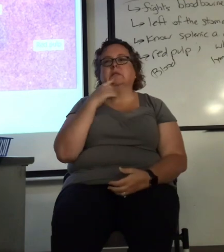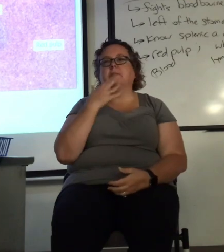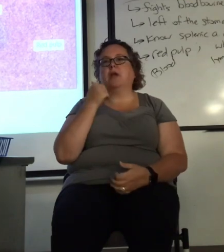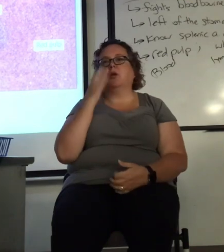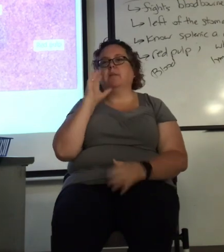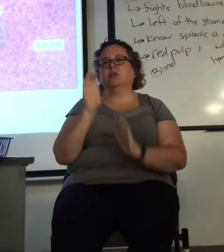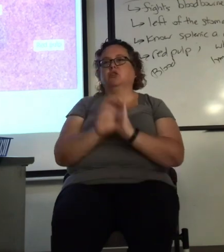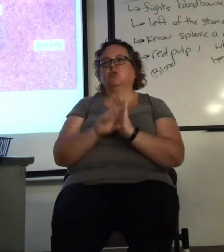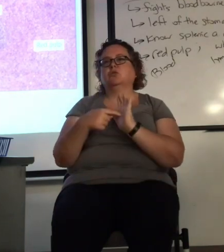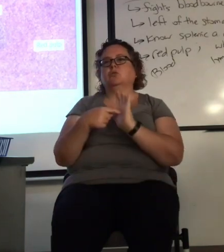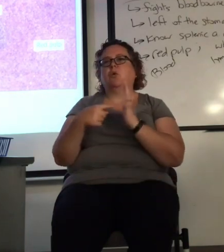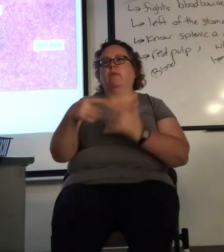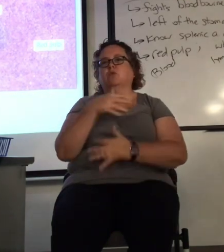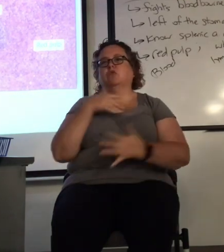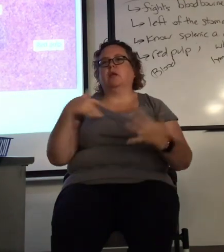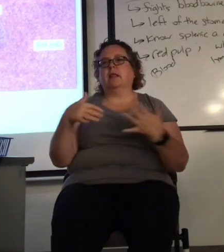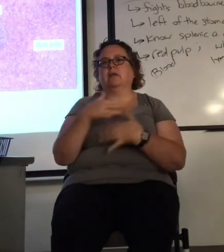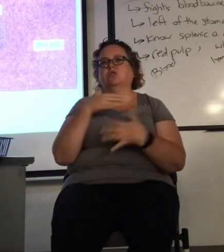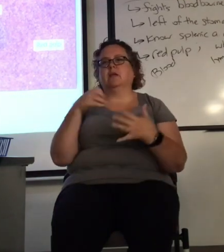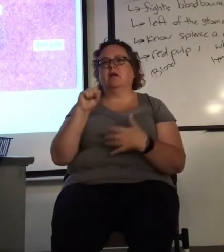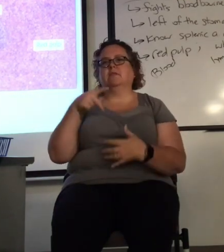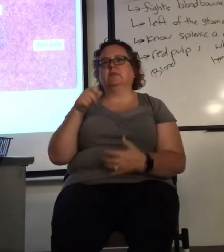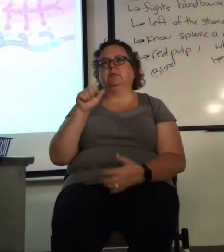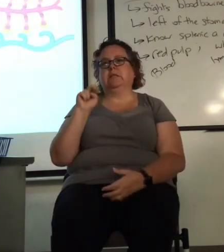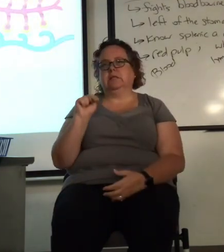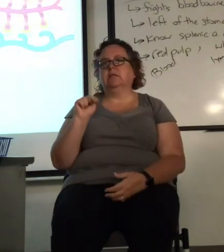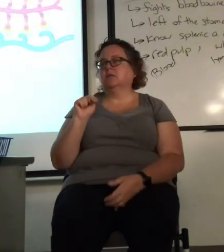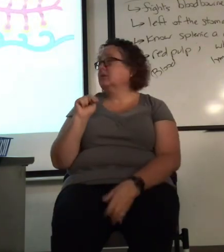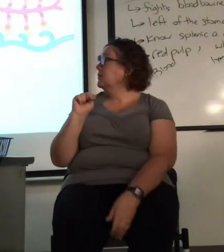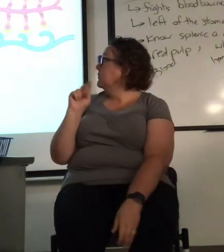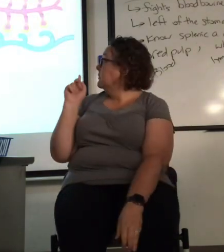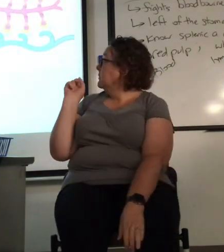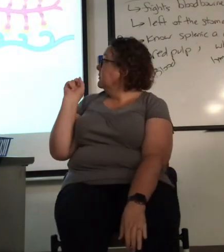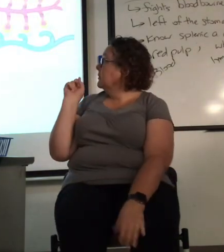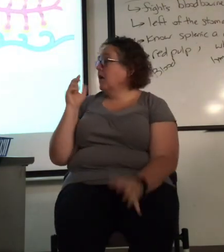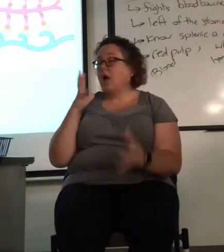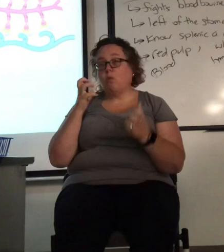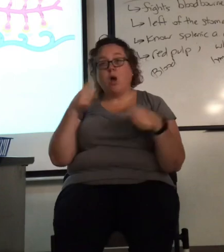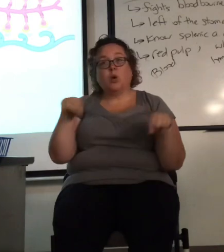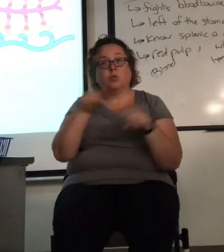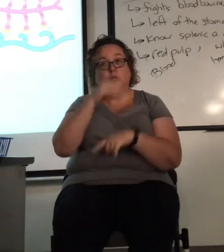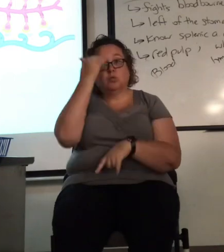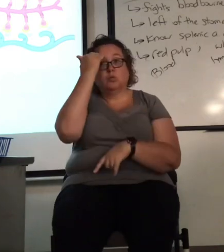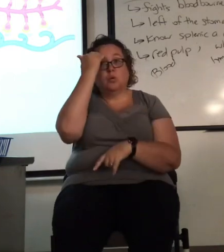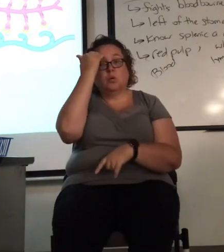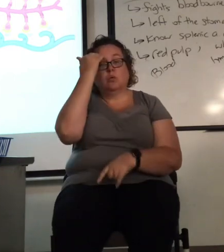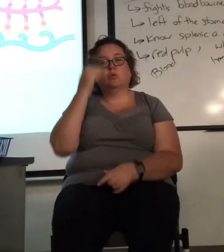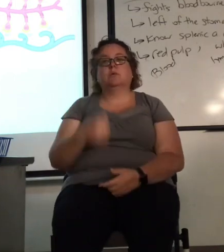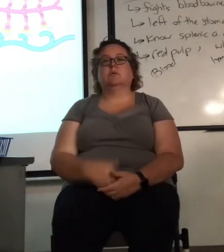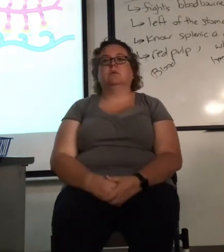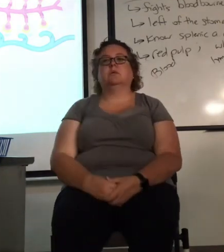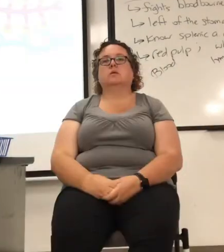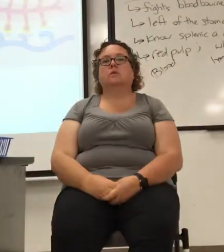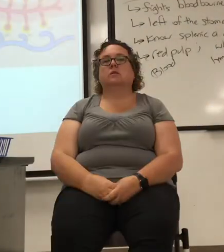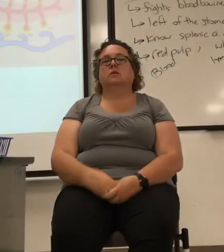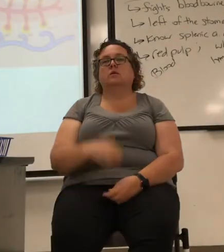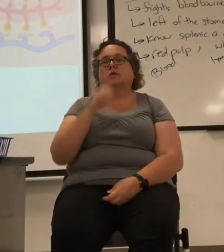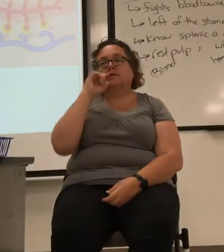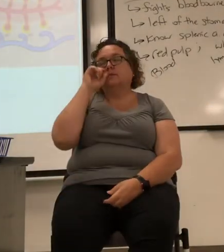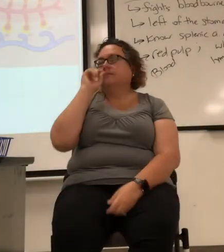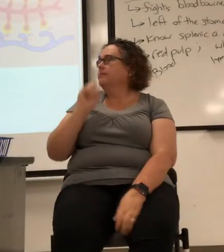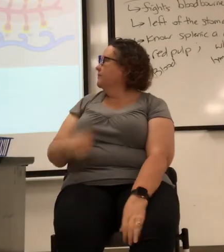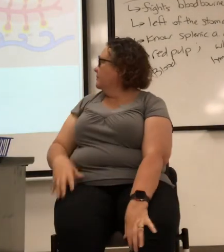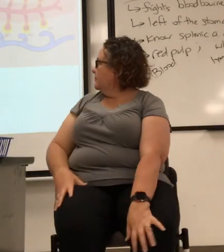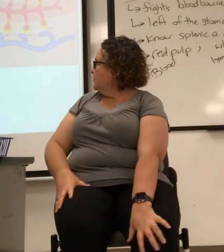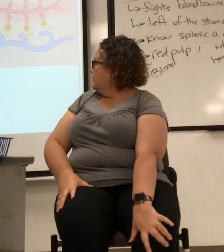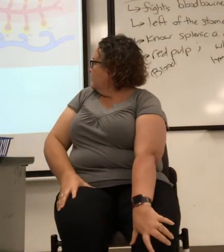you the circulation of the spleen that I want you to know. Call it splenic circulation.